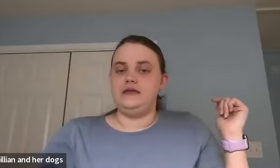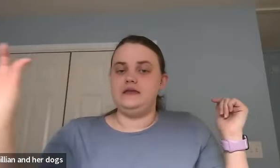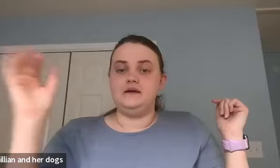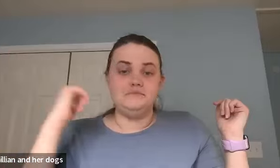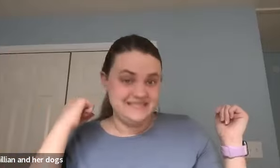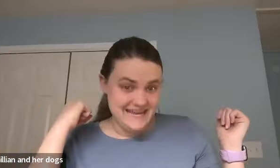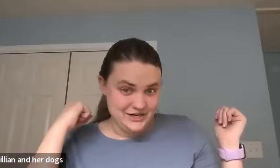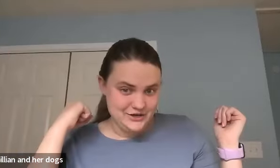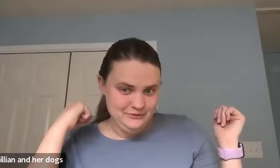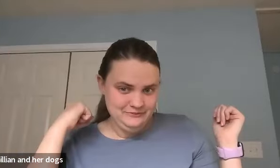Then potato.